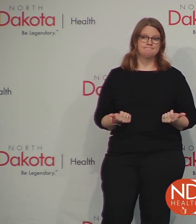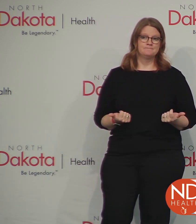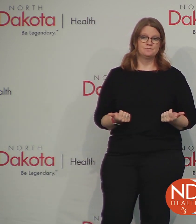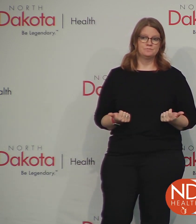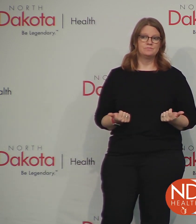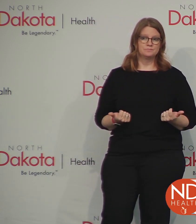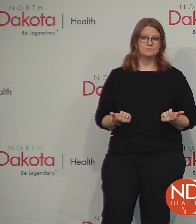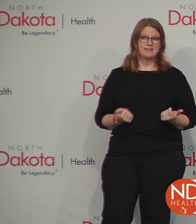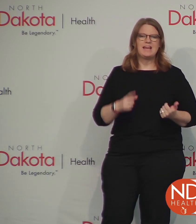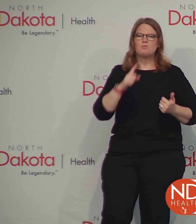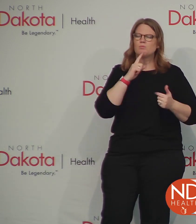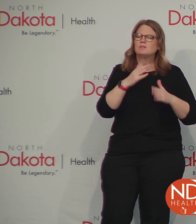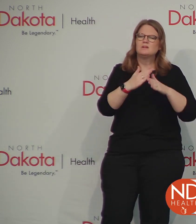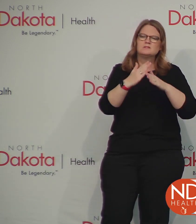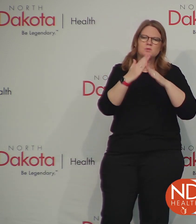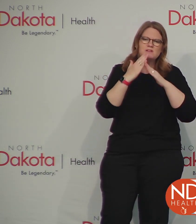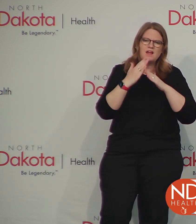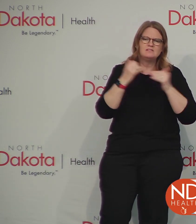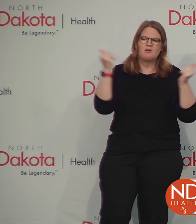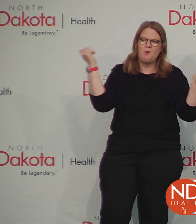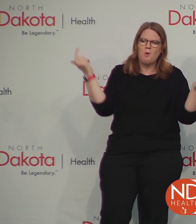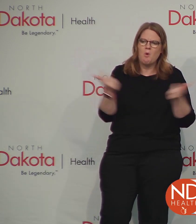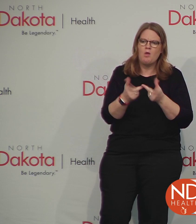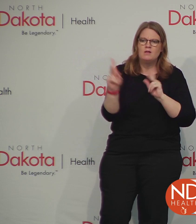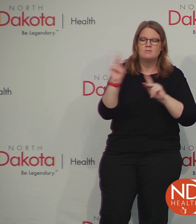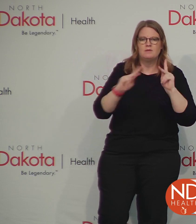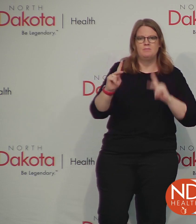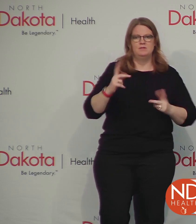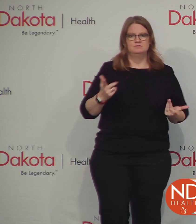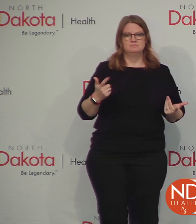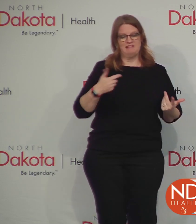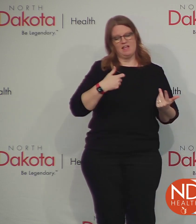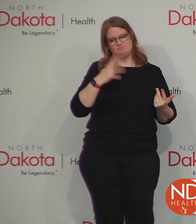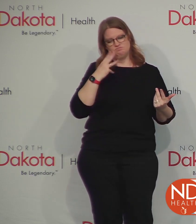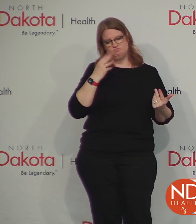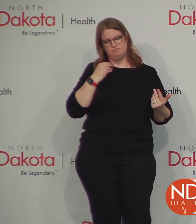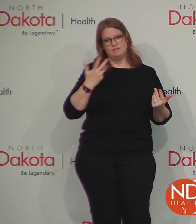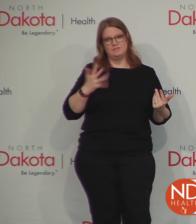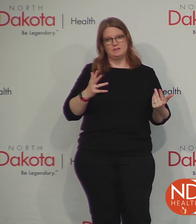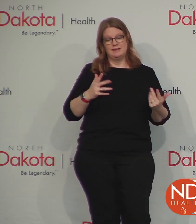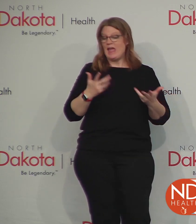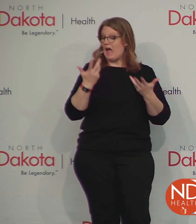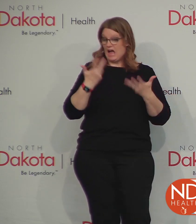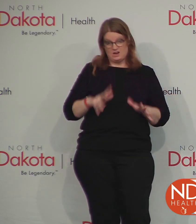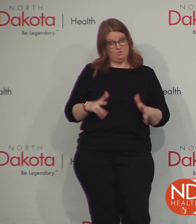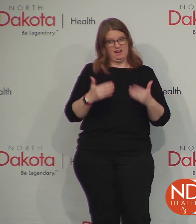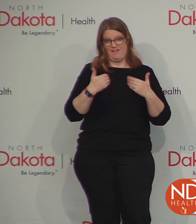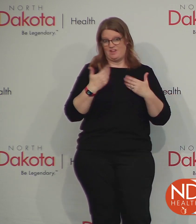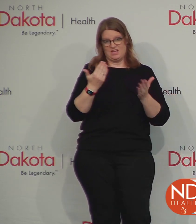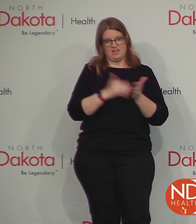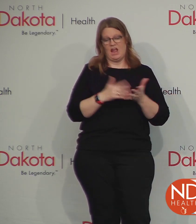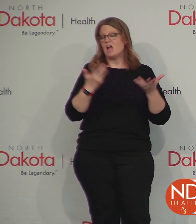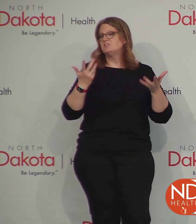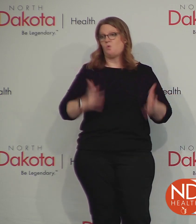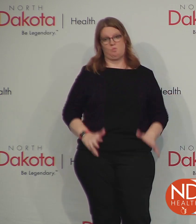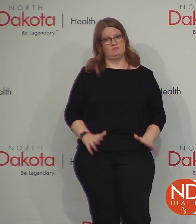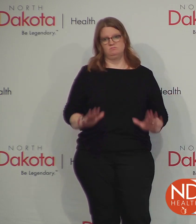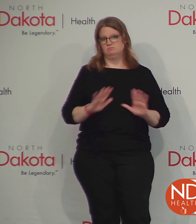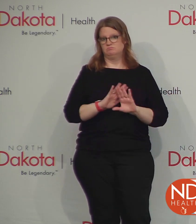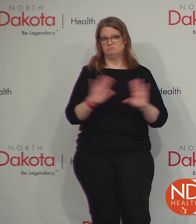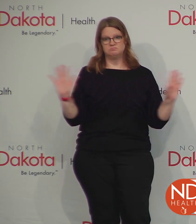It's more about protecting everyone else than it is protecting me. I had it. I don't wish to have it again,